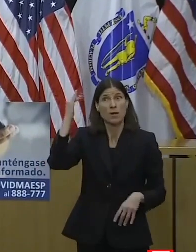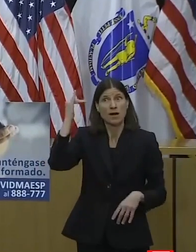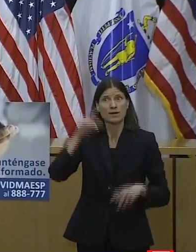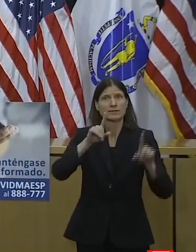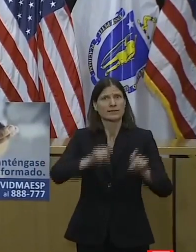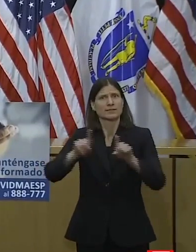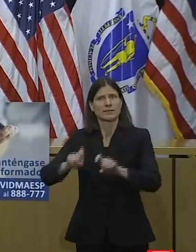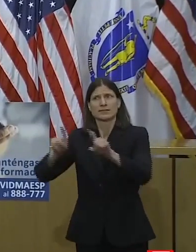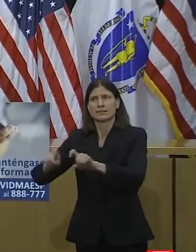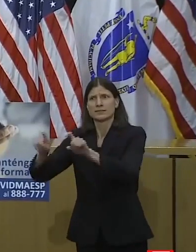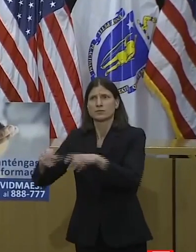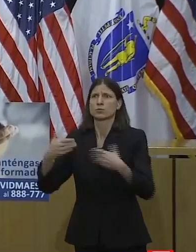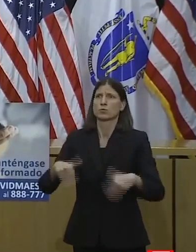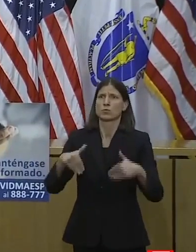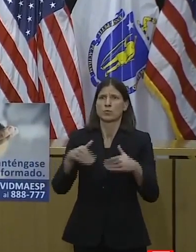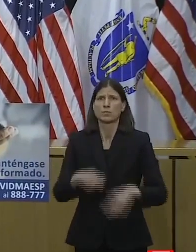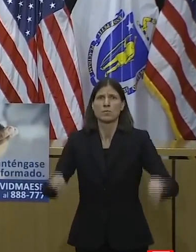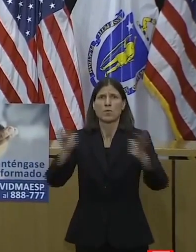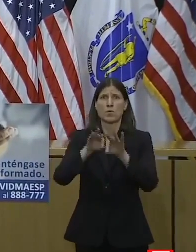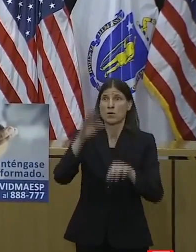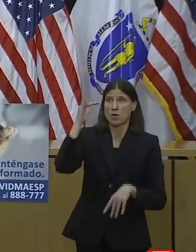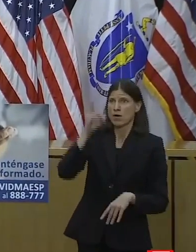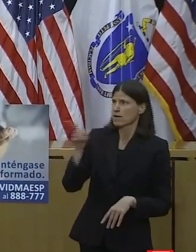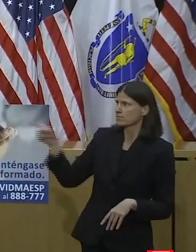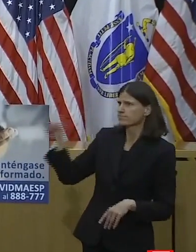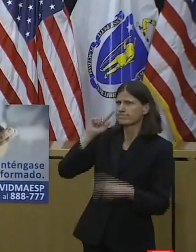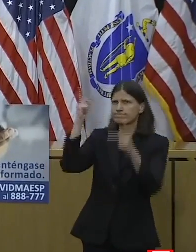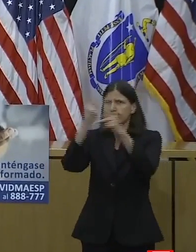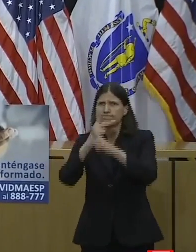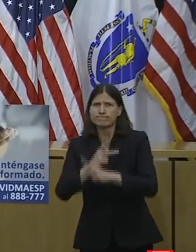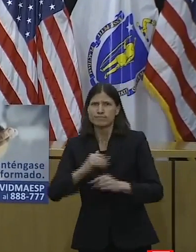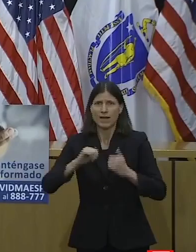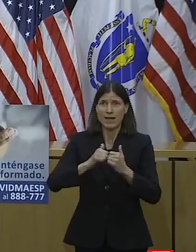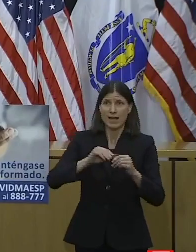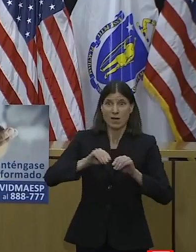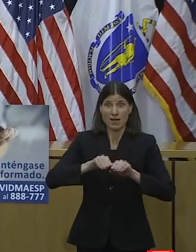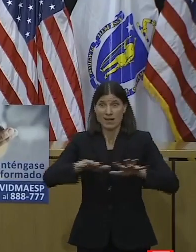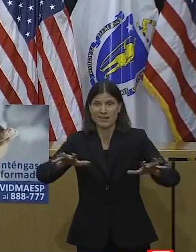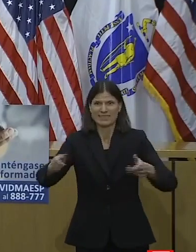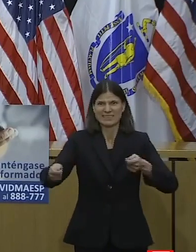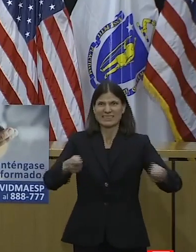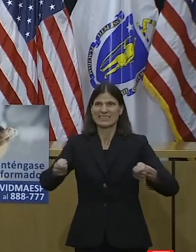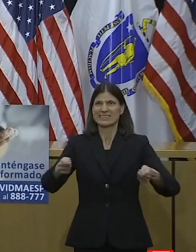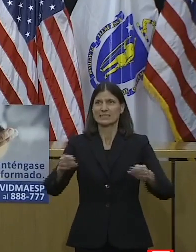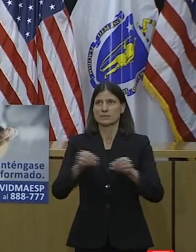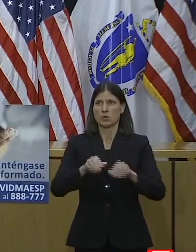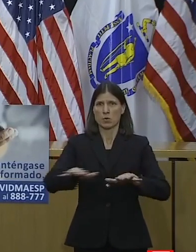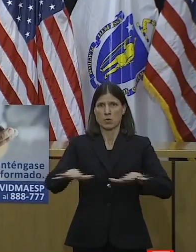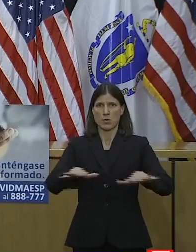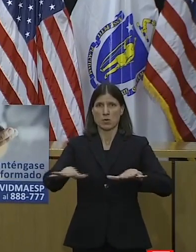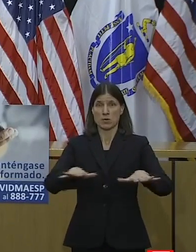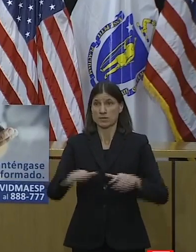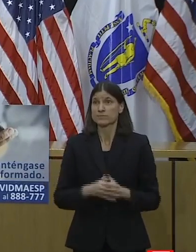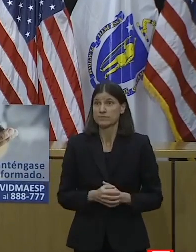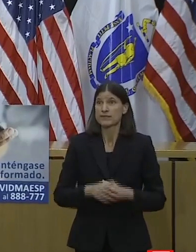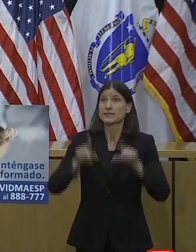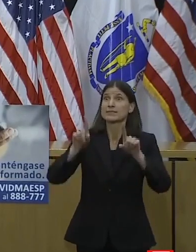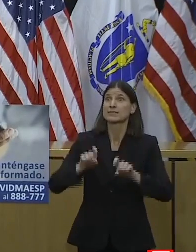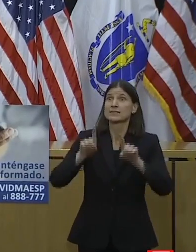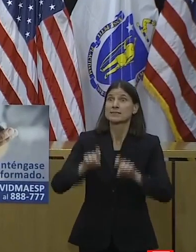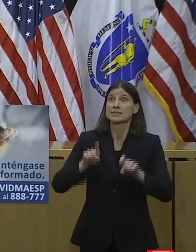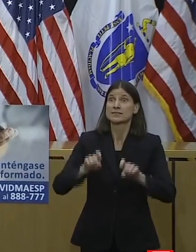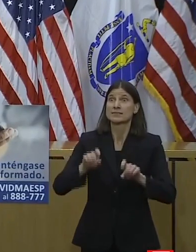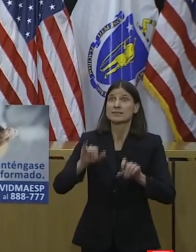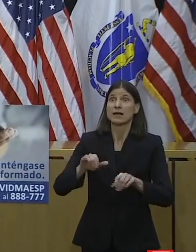to understand and slow the spread of this disease, but because it will play a critical role over the long term as we work through